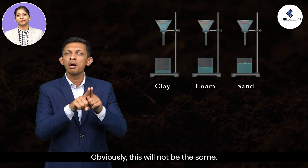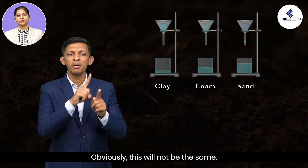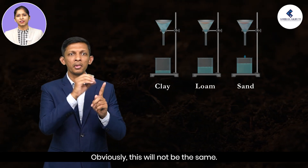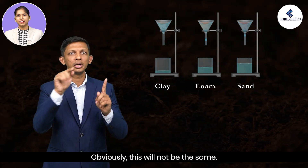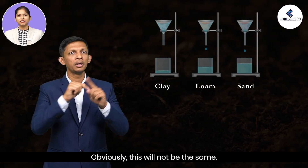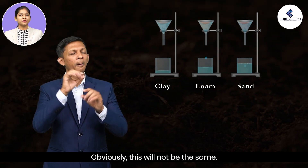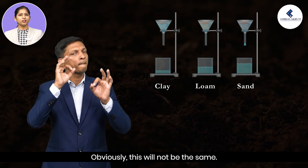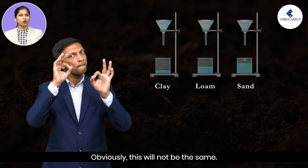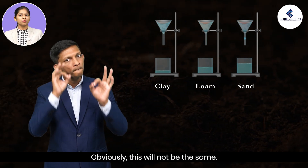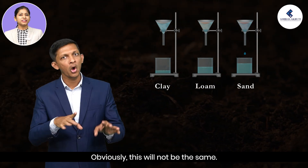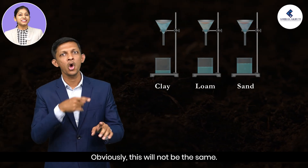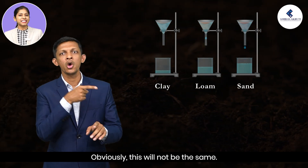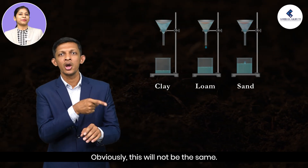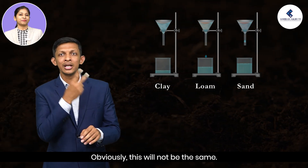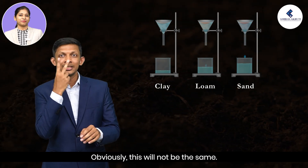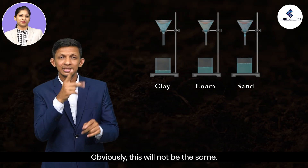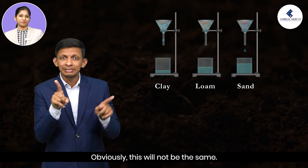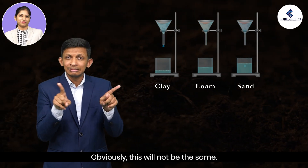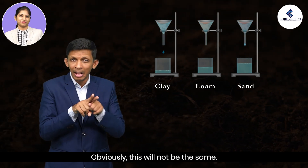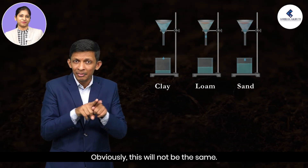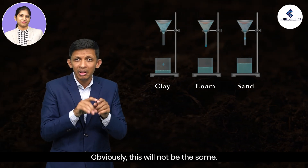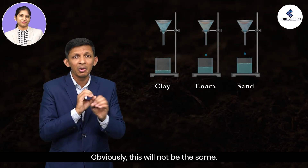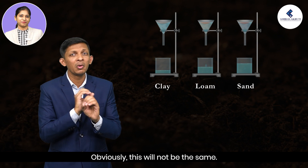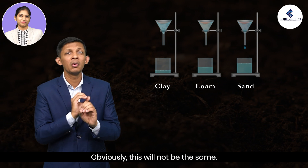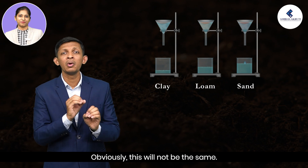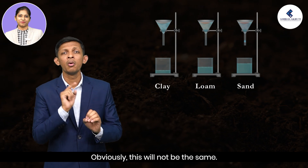Obviously, this will not be the same.